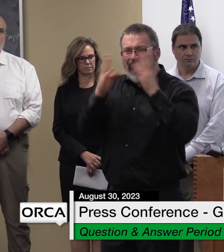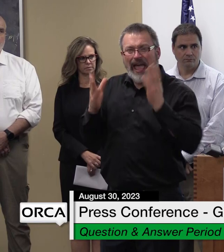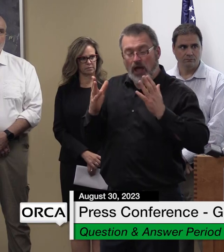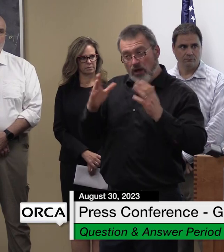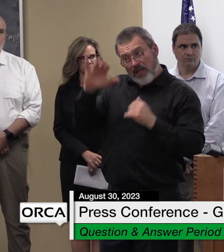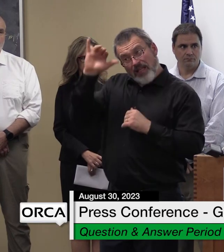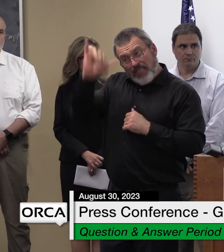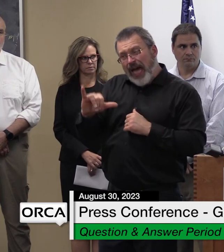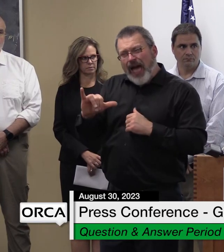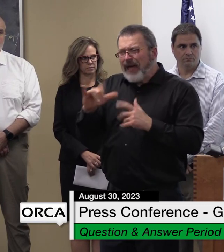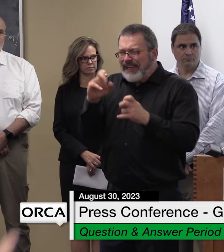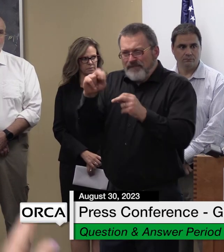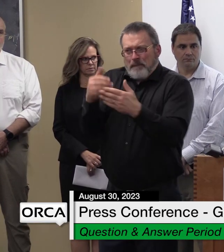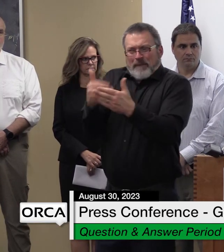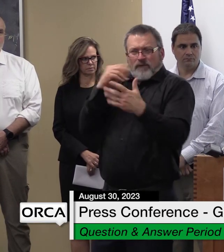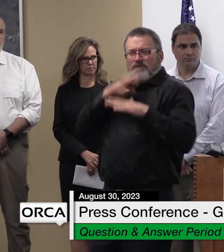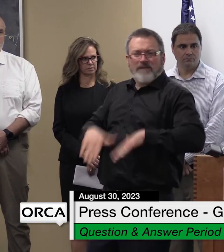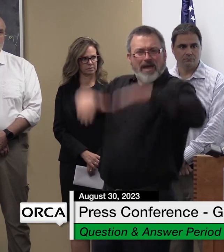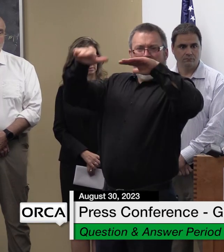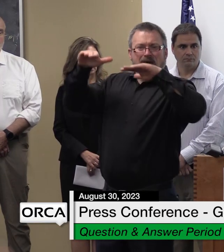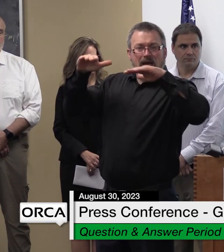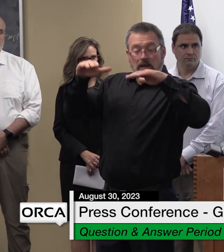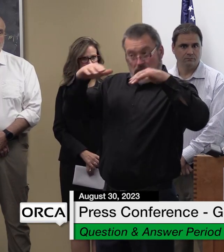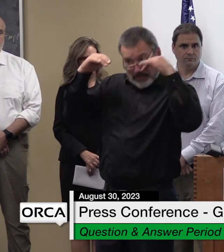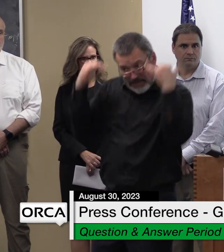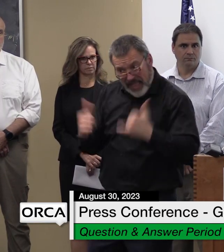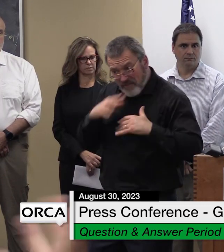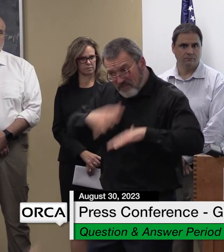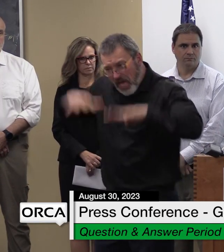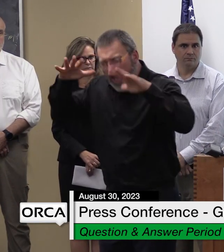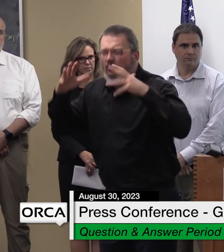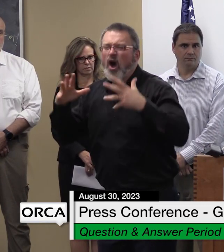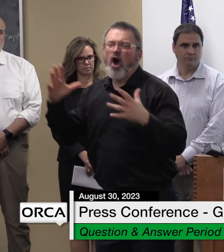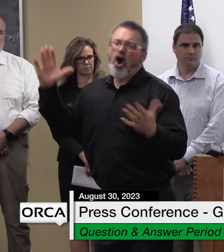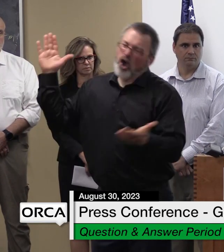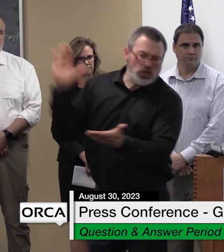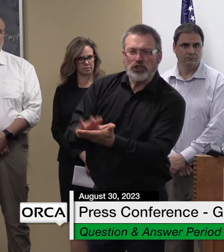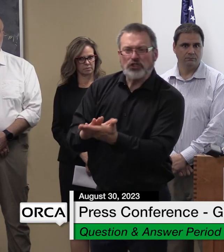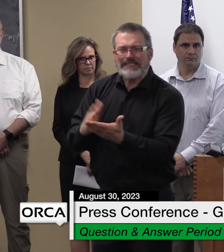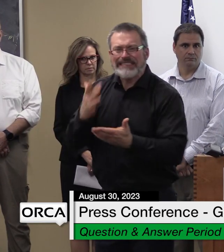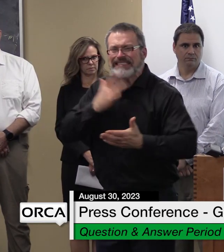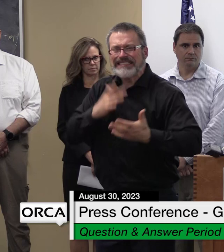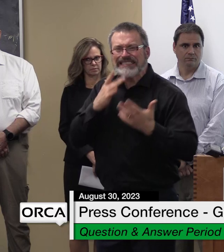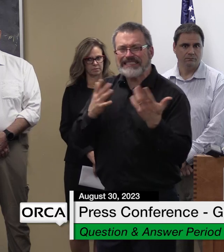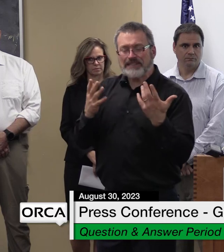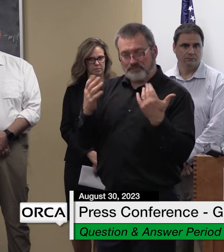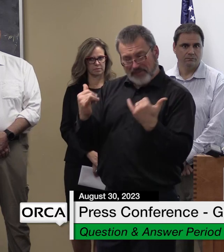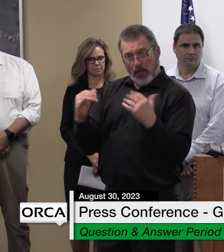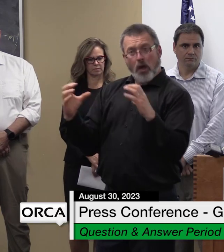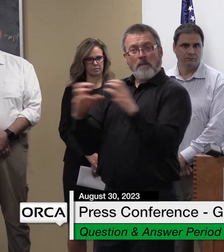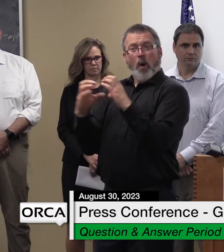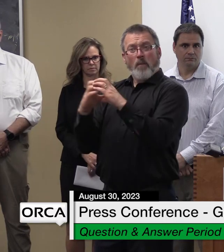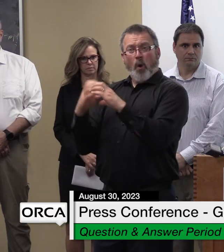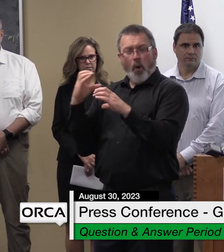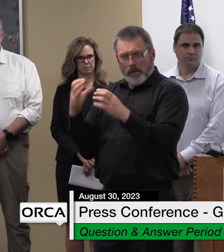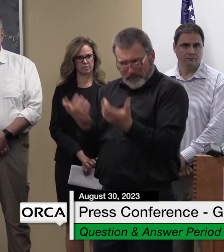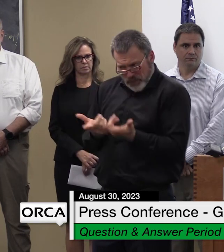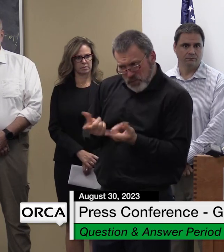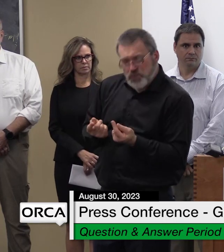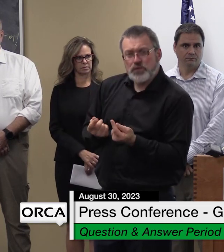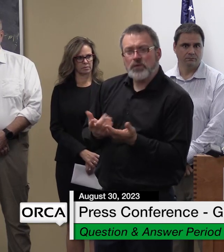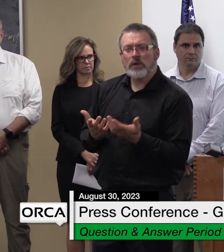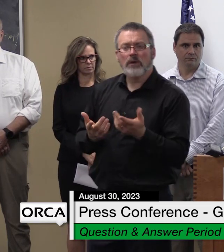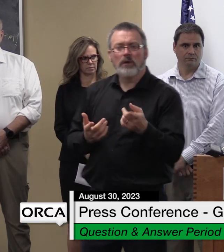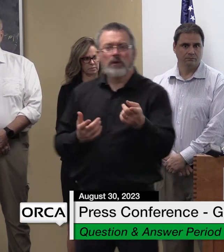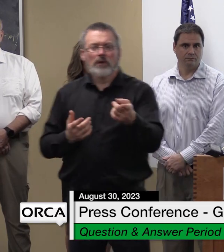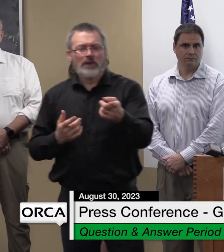lot of facilities out there for us to do that with. In the mobile home scenario, are you envisioning a single